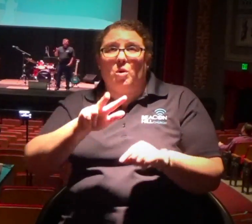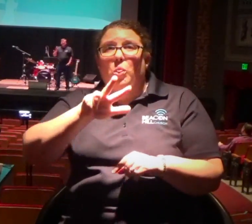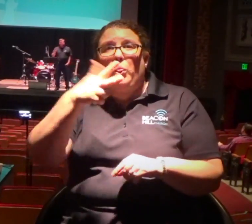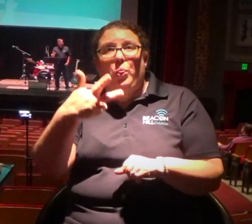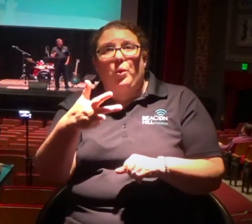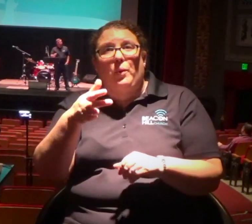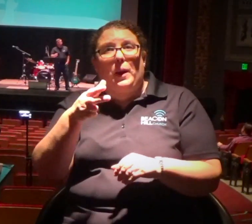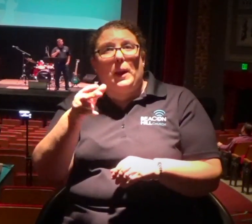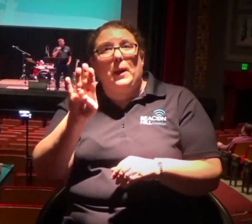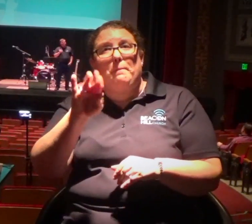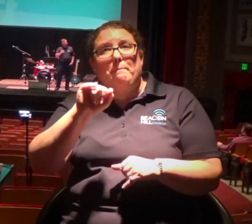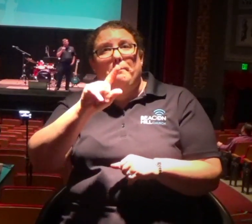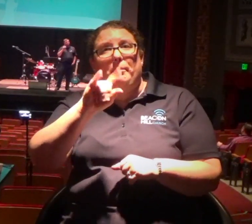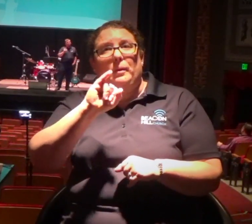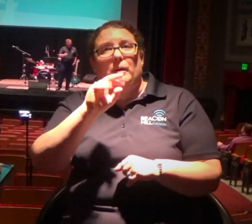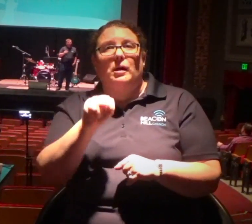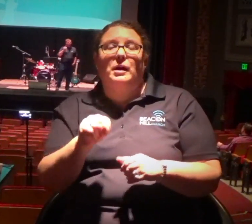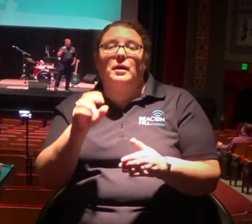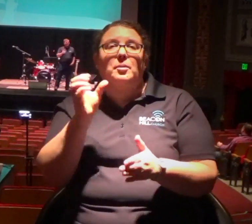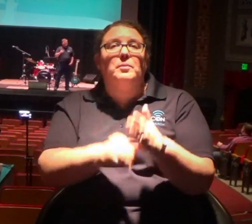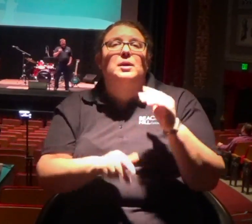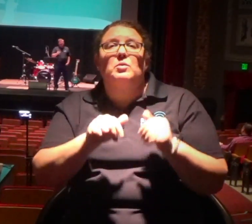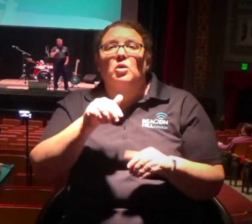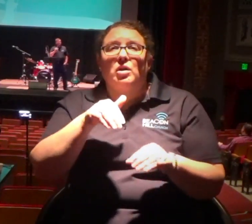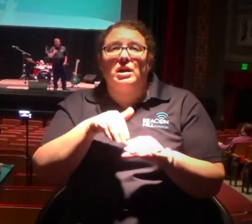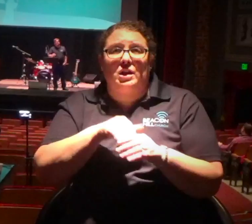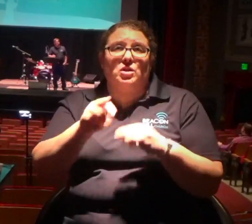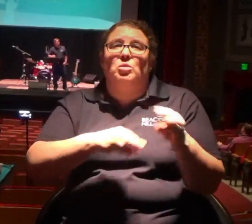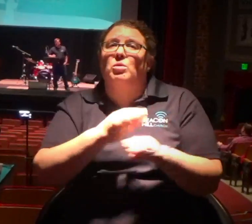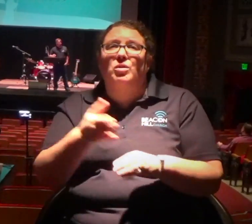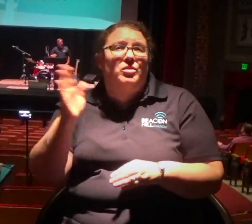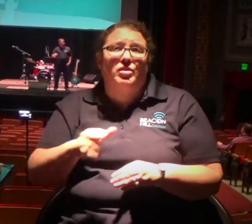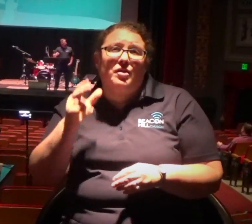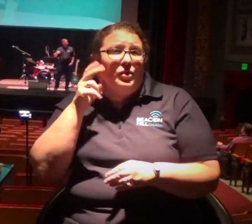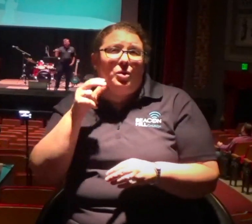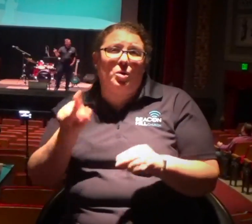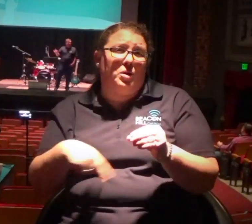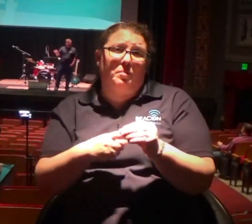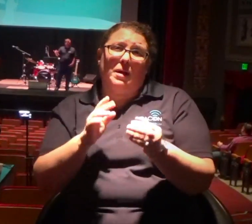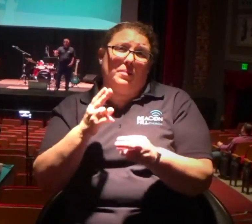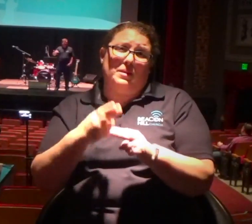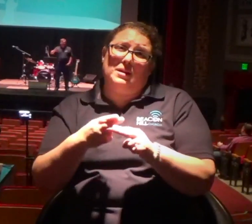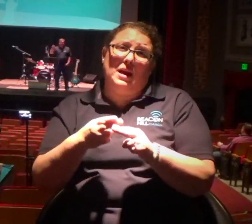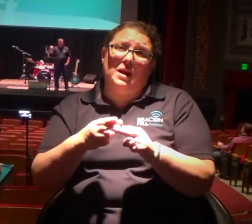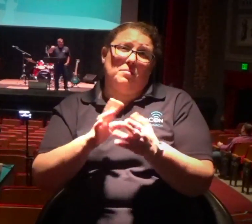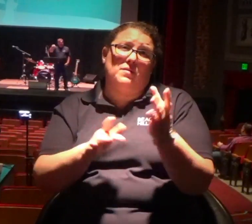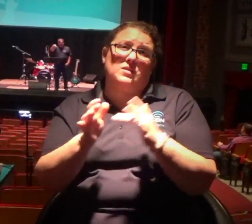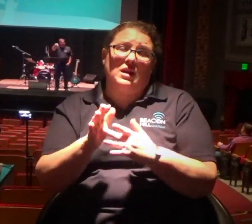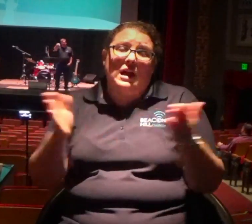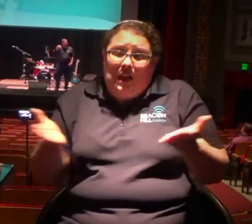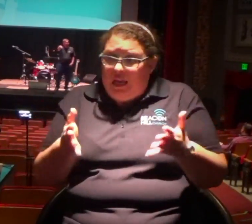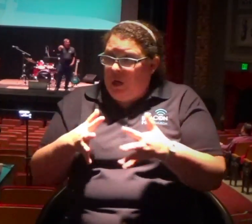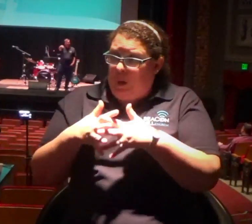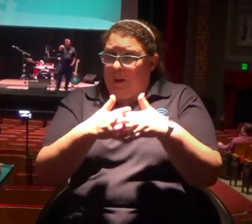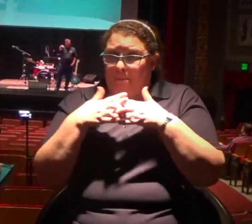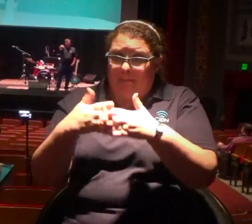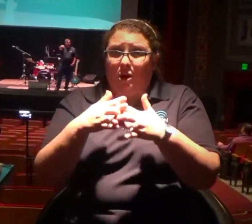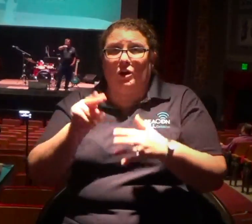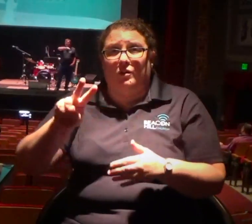this world who have never heard about the name of Jesus, here in America, in Virginia, in Hopewell, there are